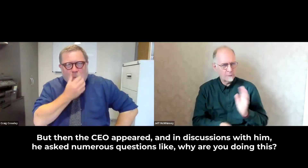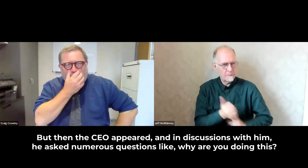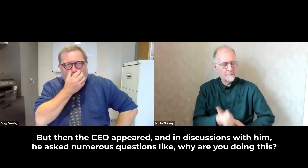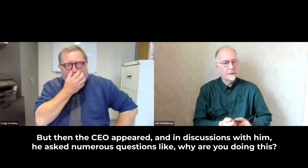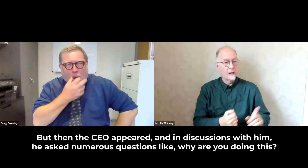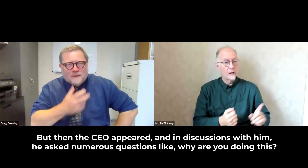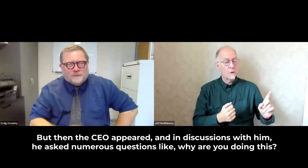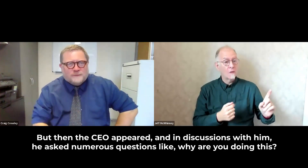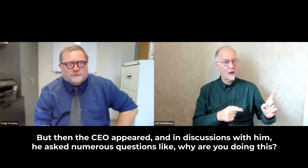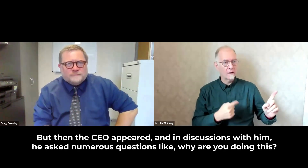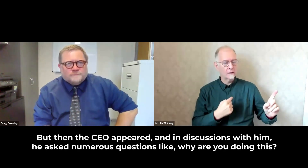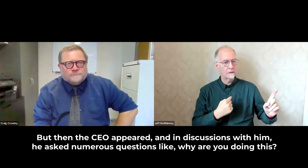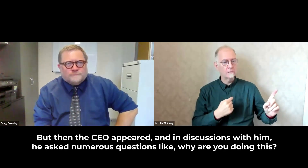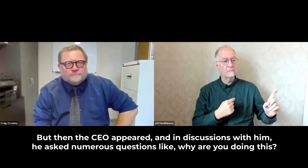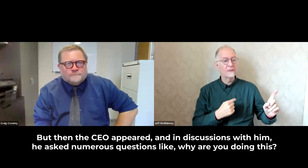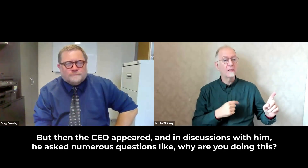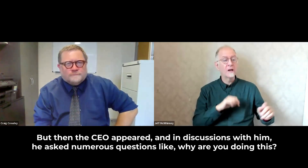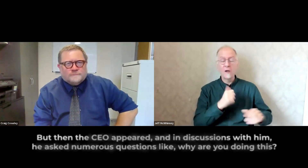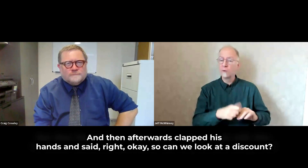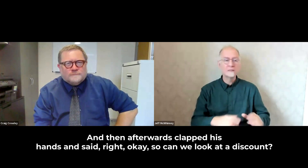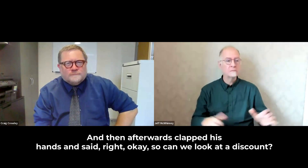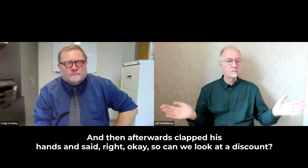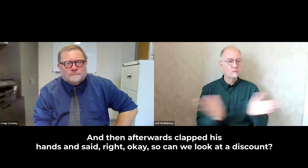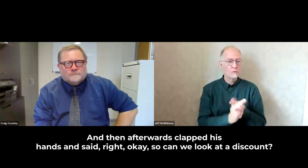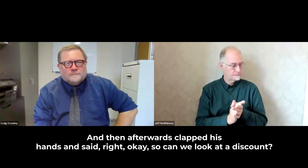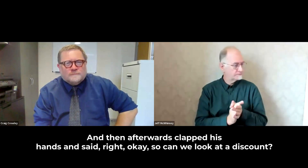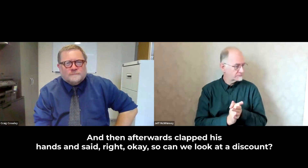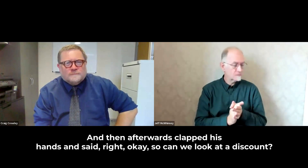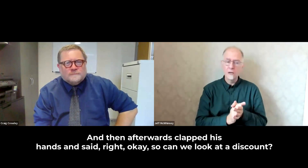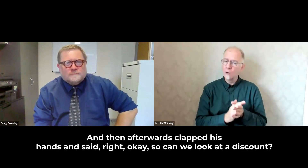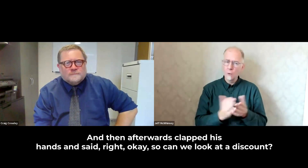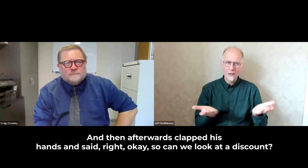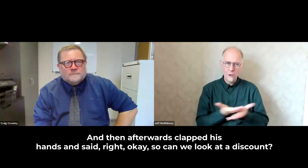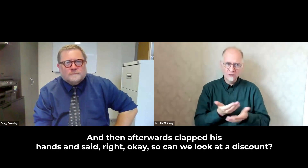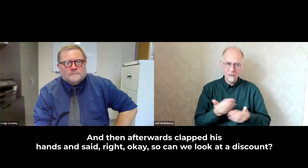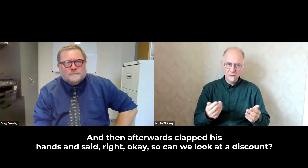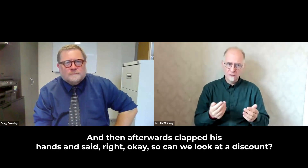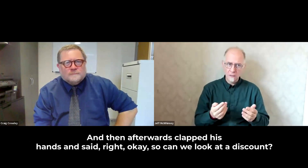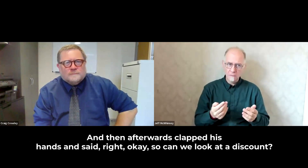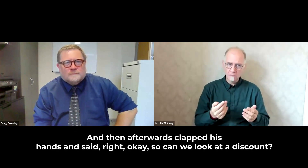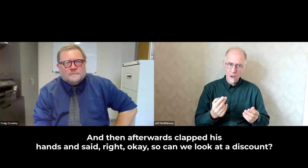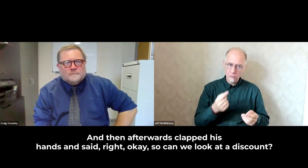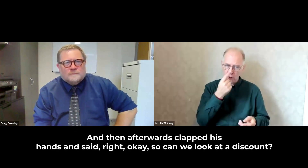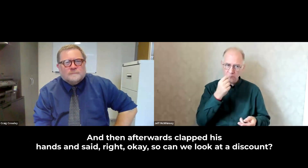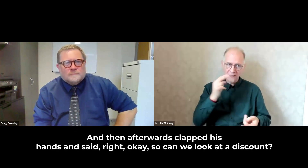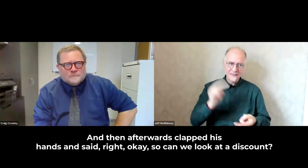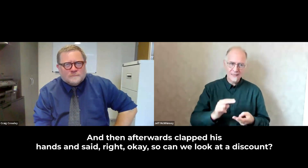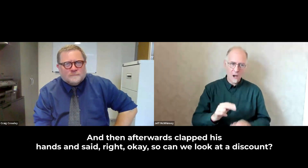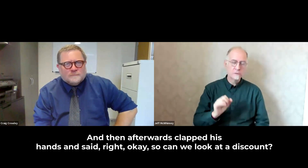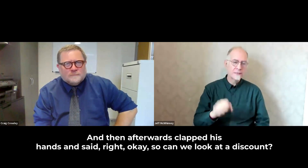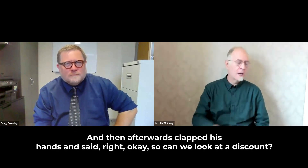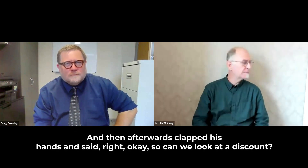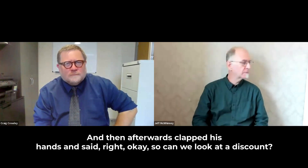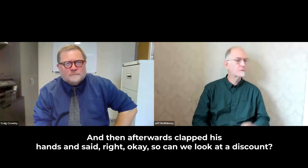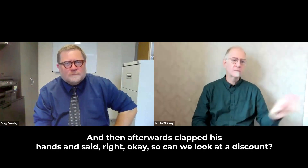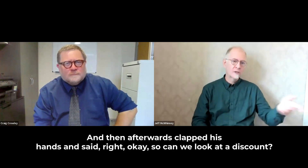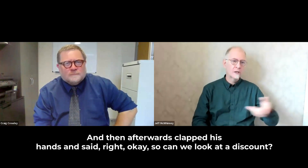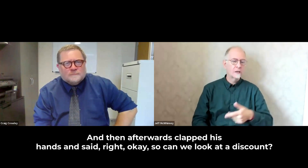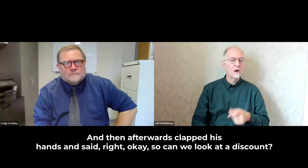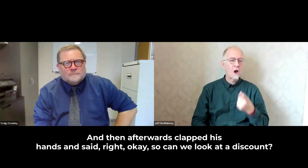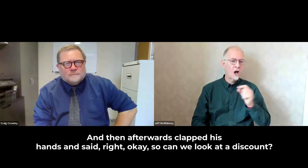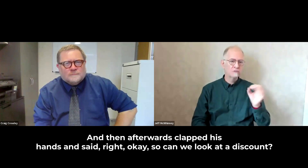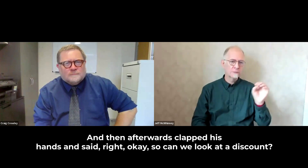him, he asked numerous questions like, why are you doing this? Why are you building it? And then afterwards clapped his hand and said, right, okay, so can